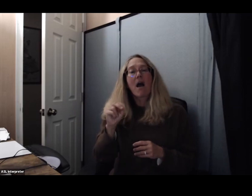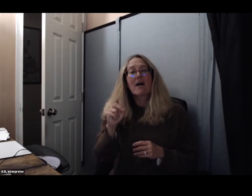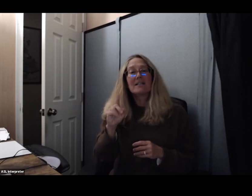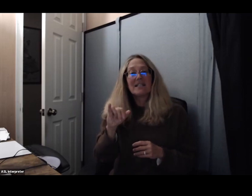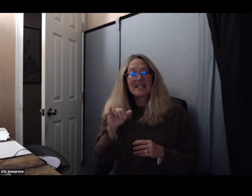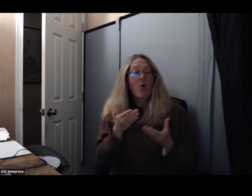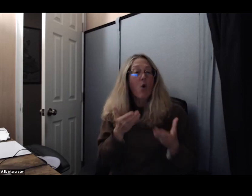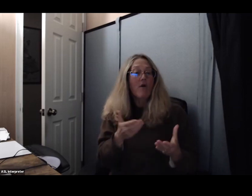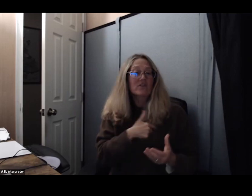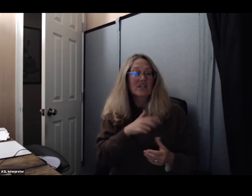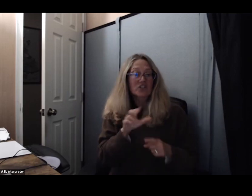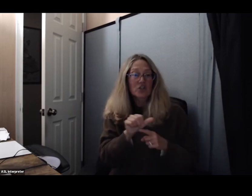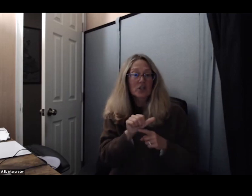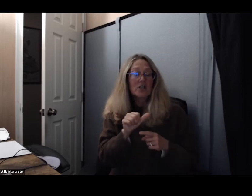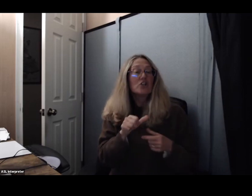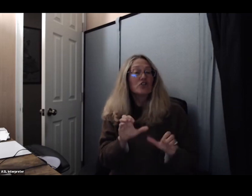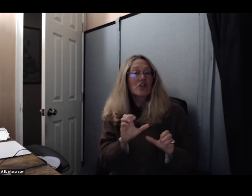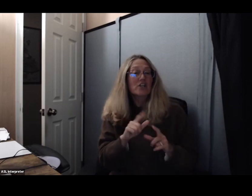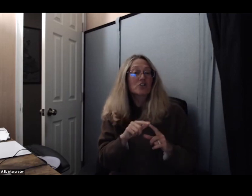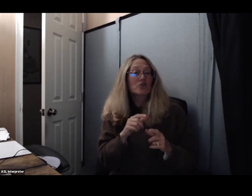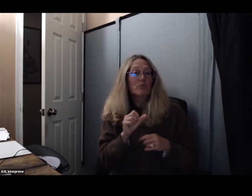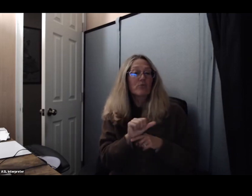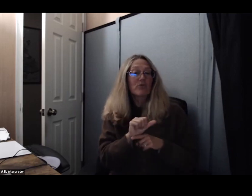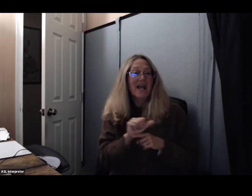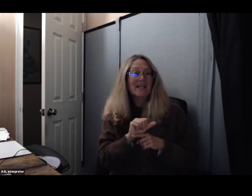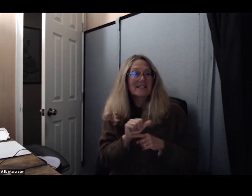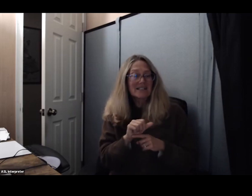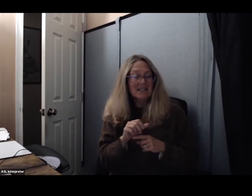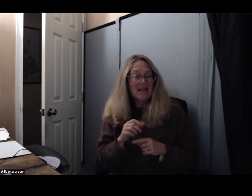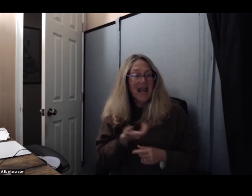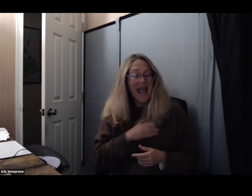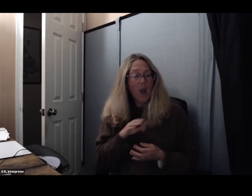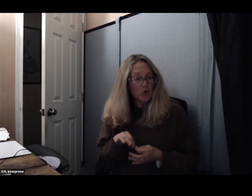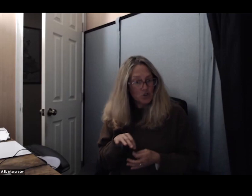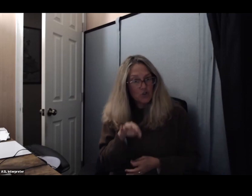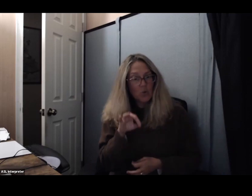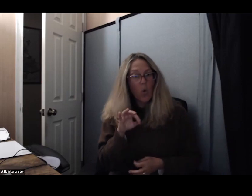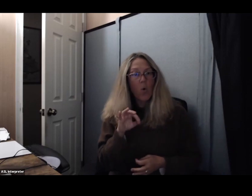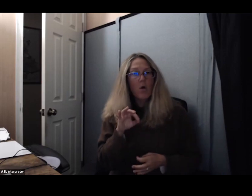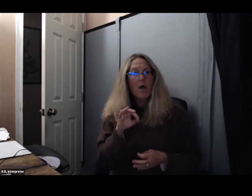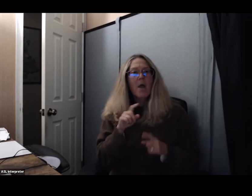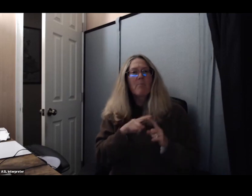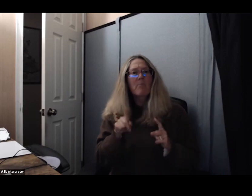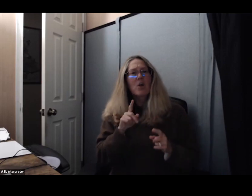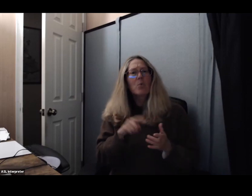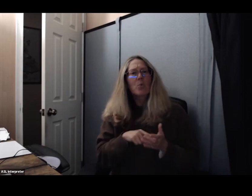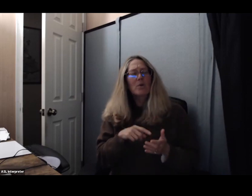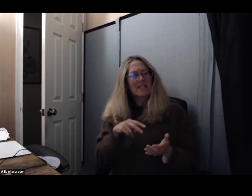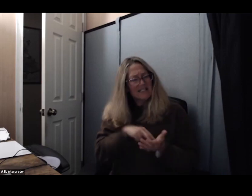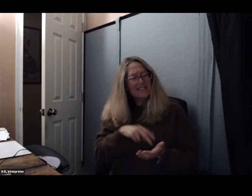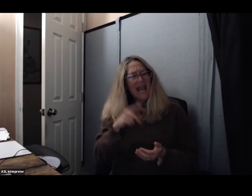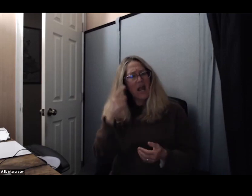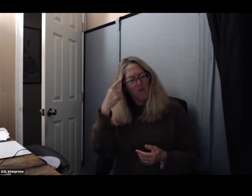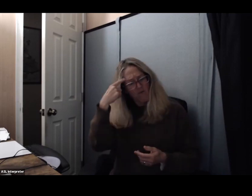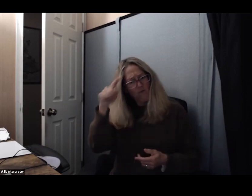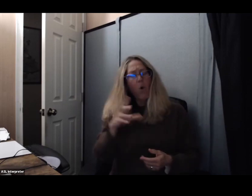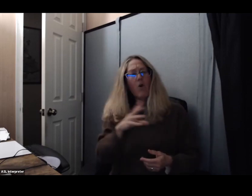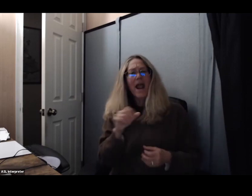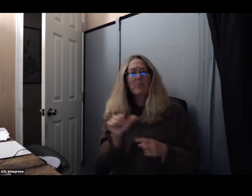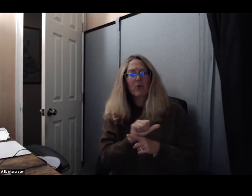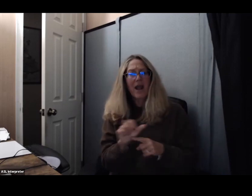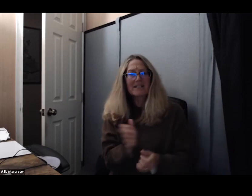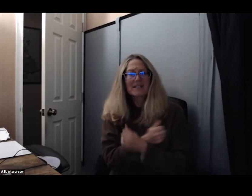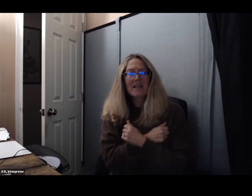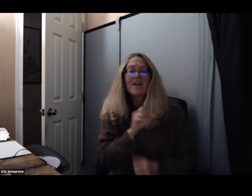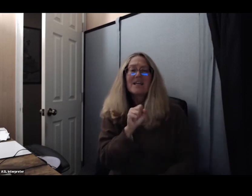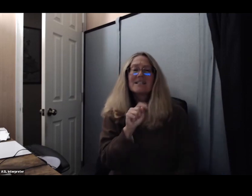practice soul force, or love in action. But this requires the courage to stand for and practice love. As St. Paul